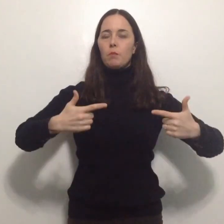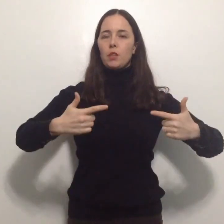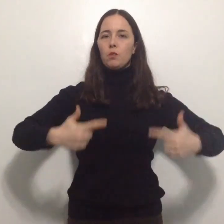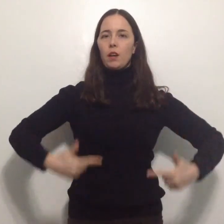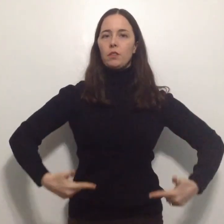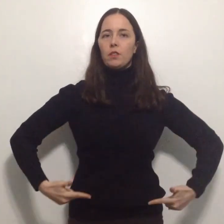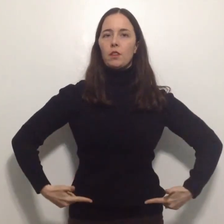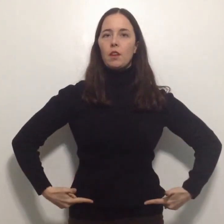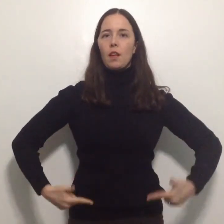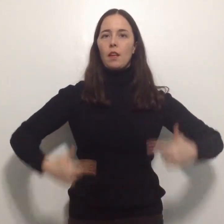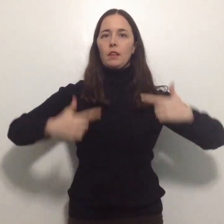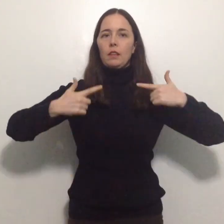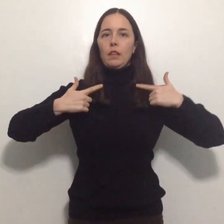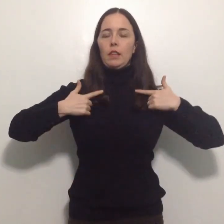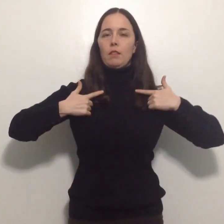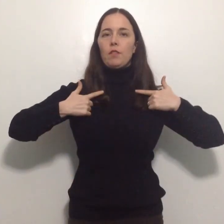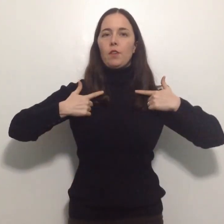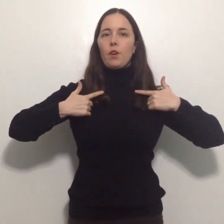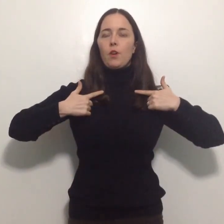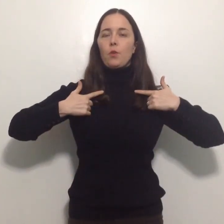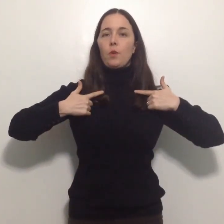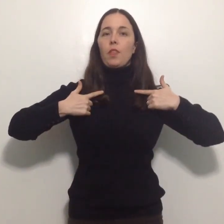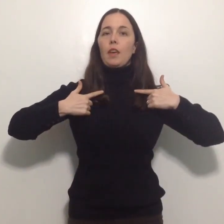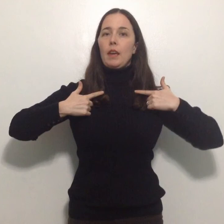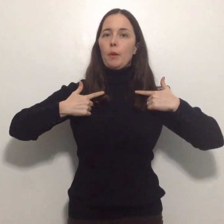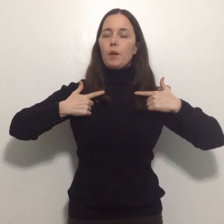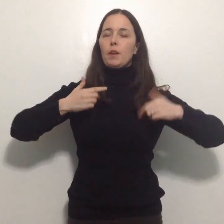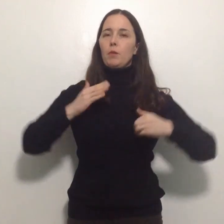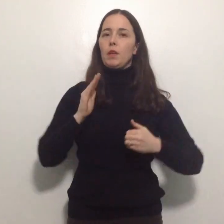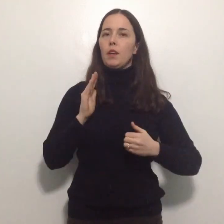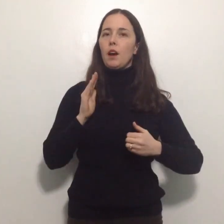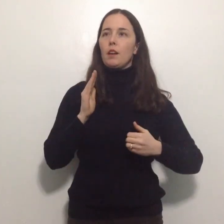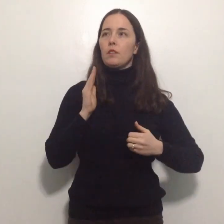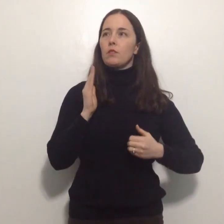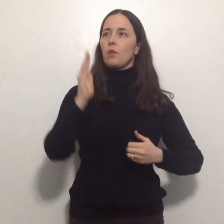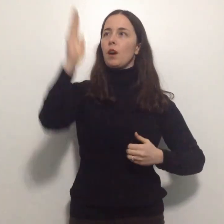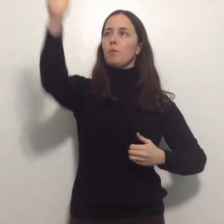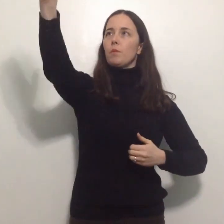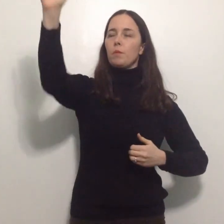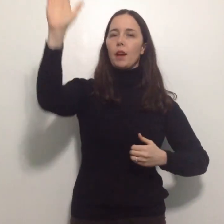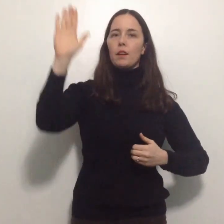2 L's, live with him being God, so up, back,